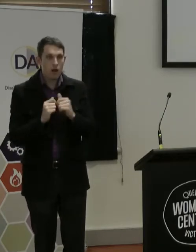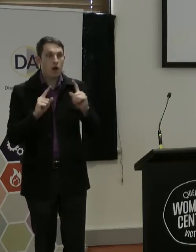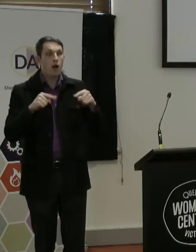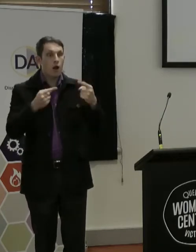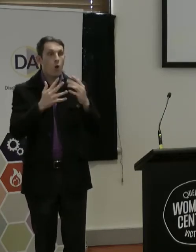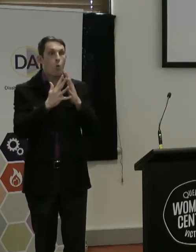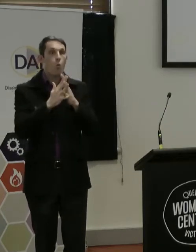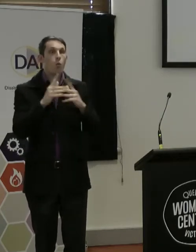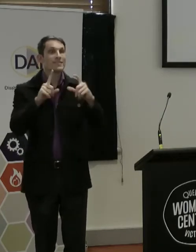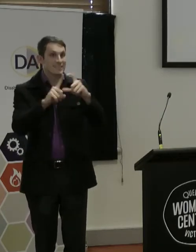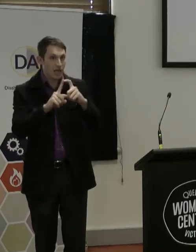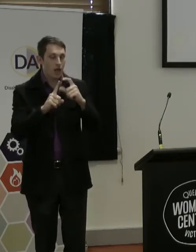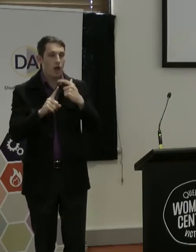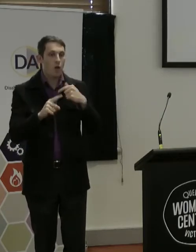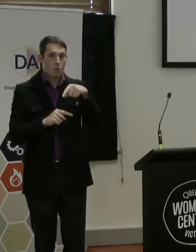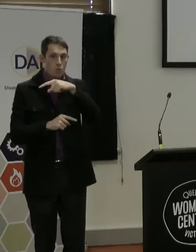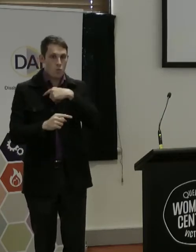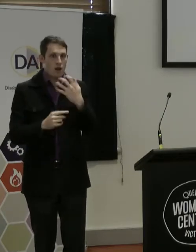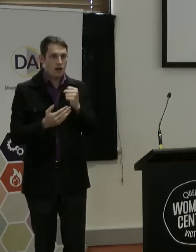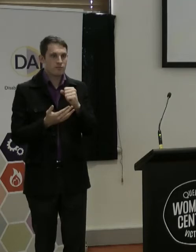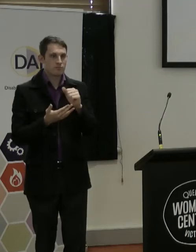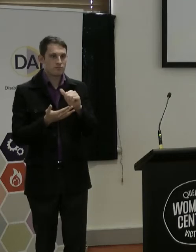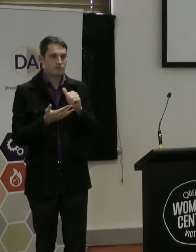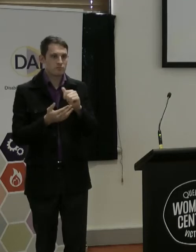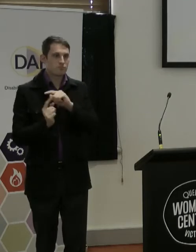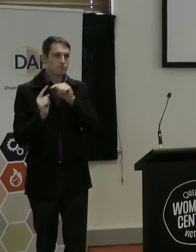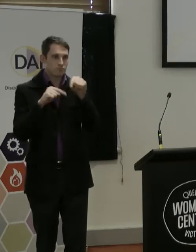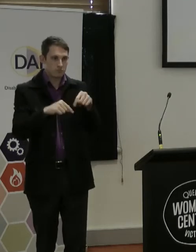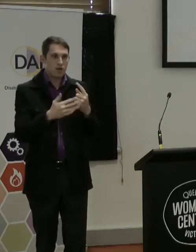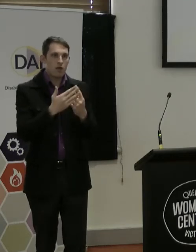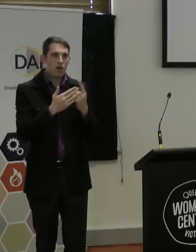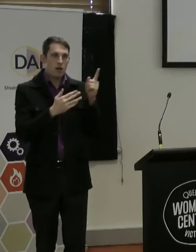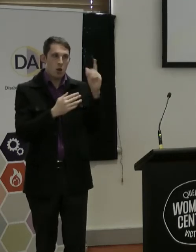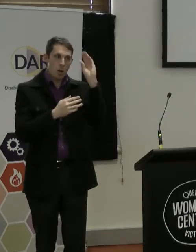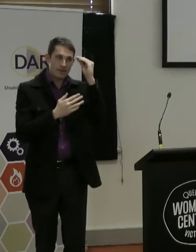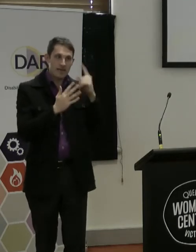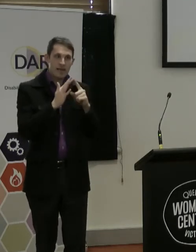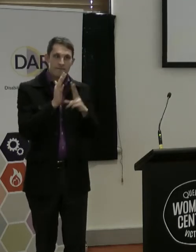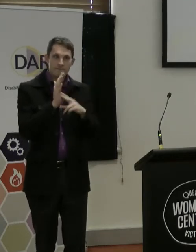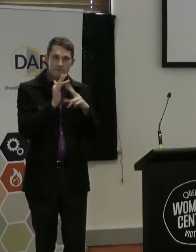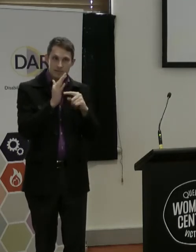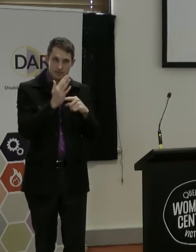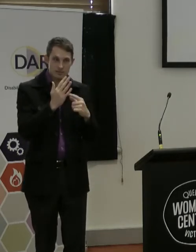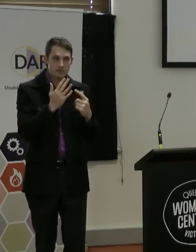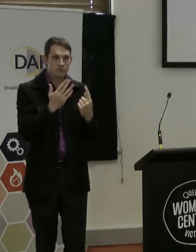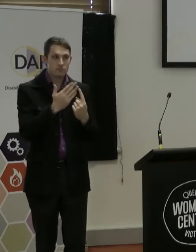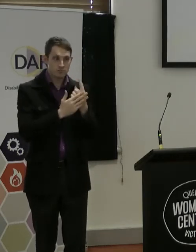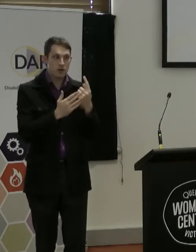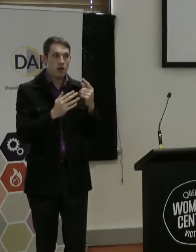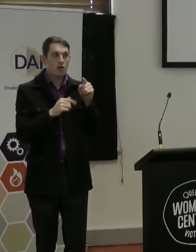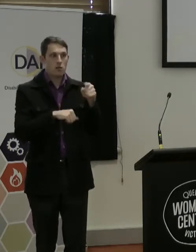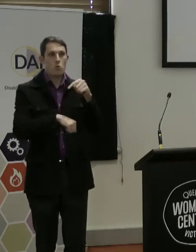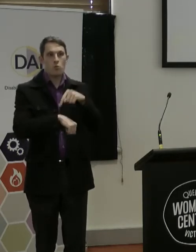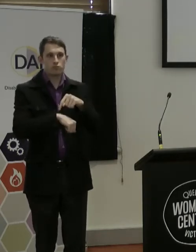had an opportunity to host a formal side event which was attended by members of the committee, and it enabled us to delve into the issues raised in the